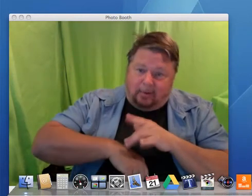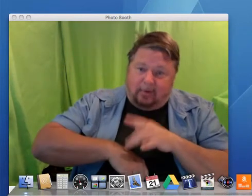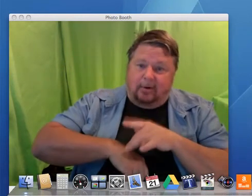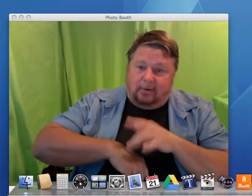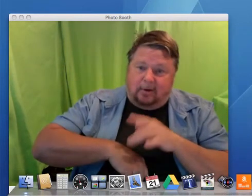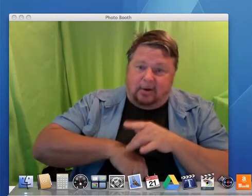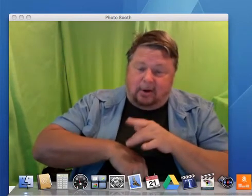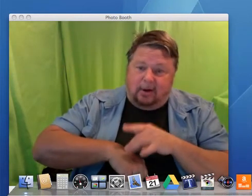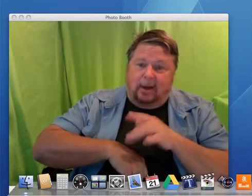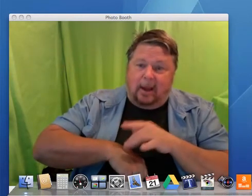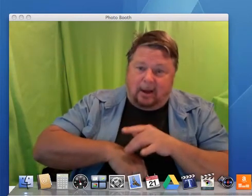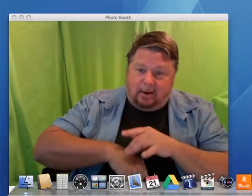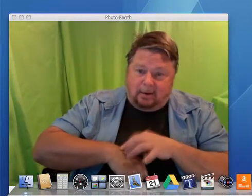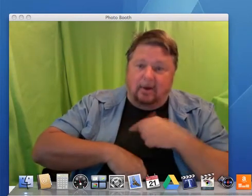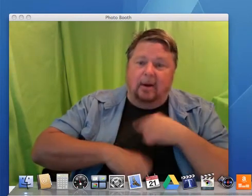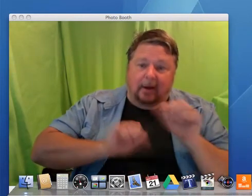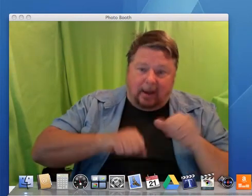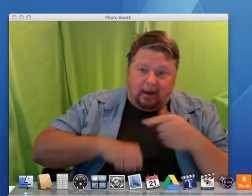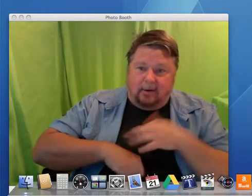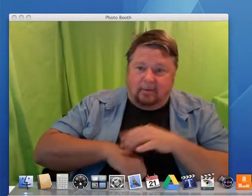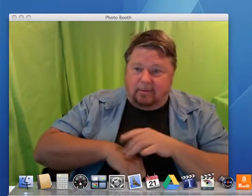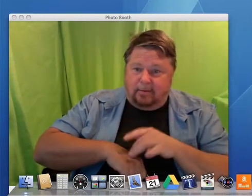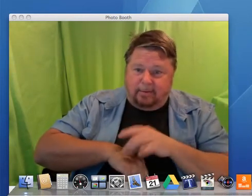like can